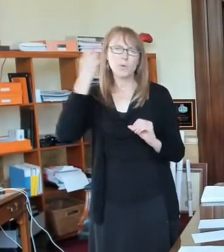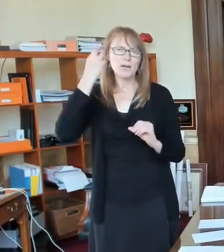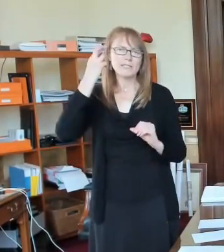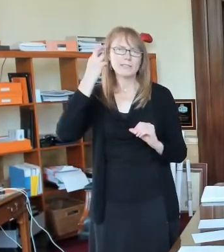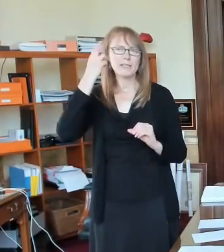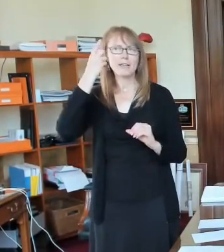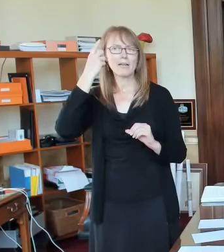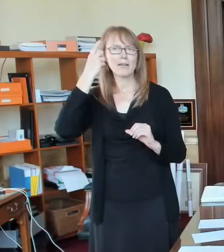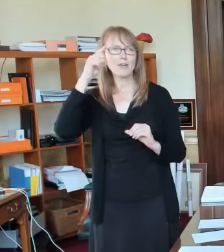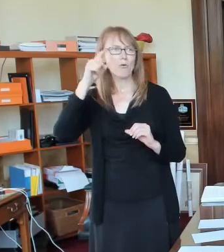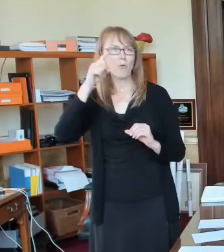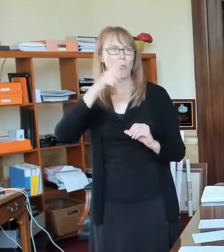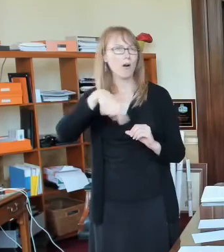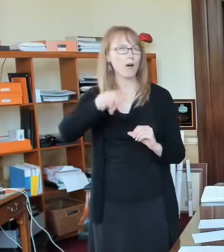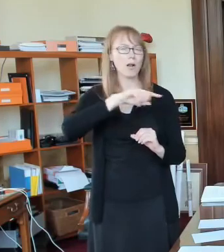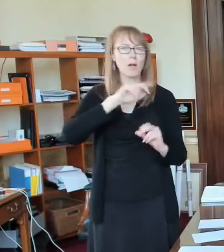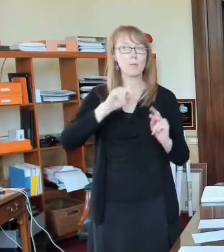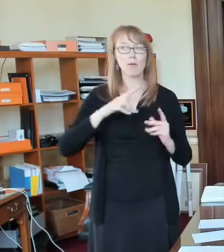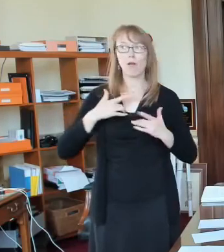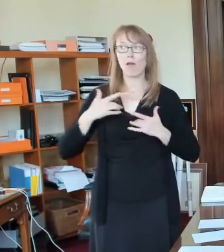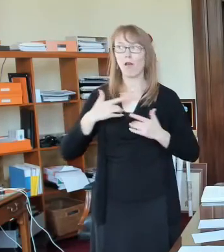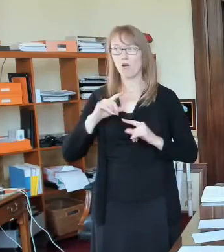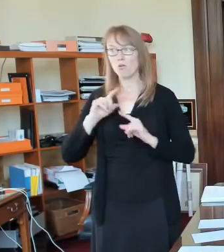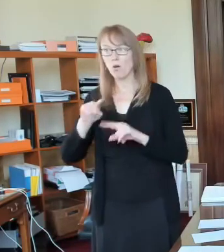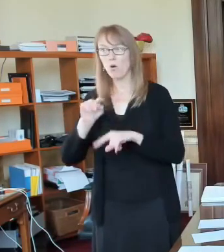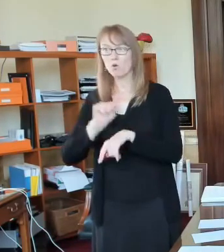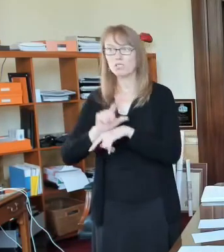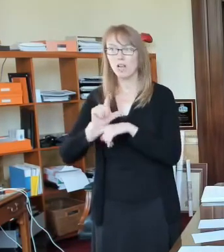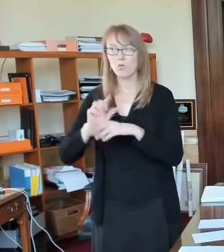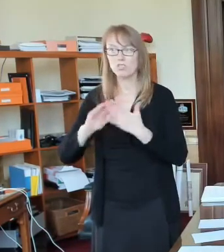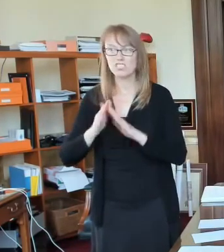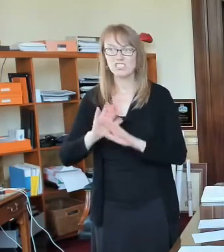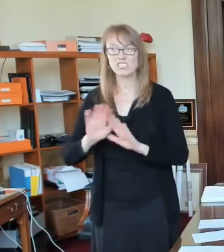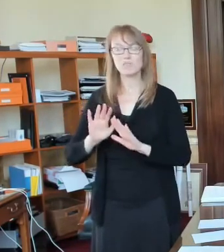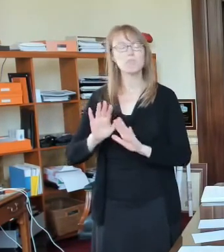to your job. And so I